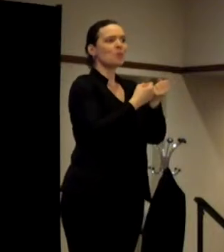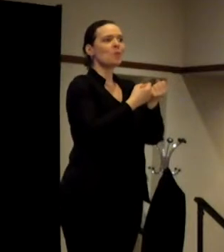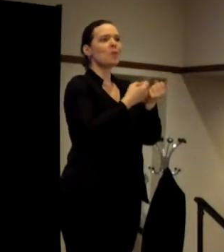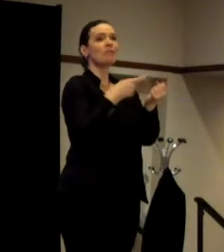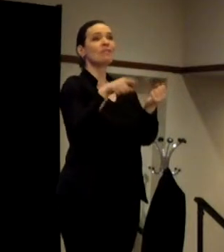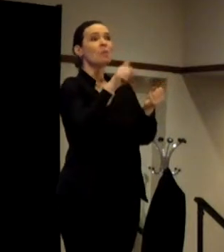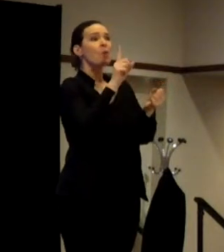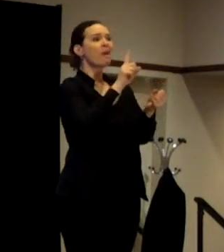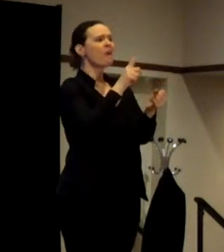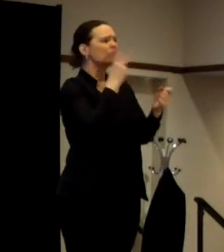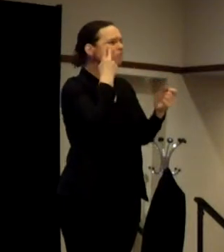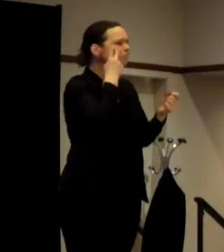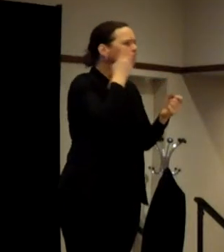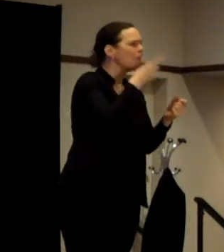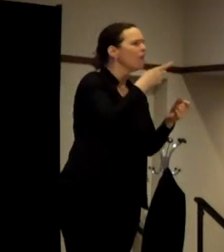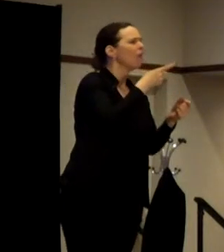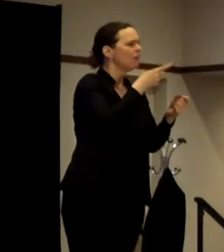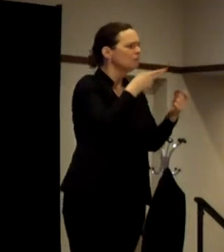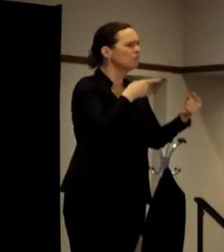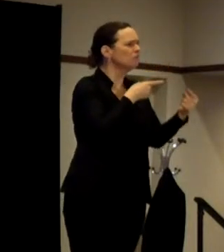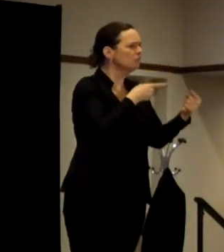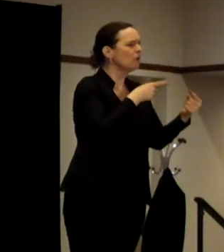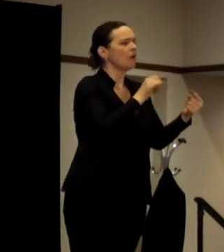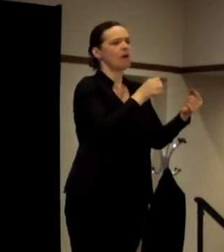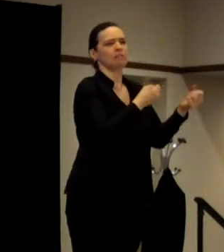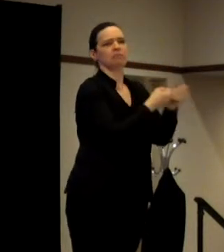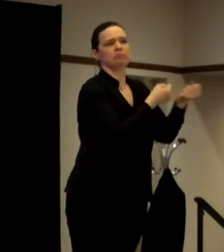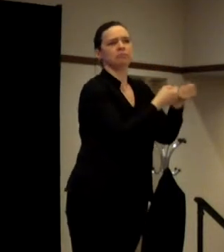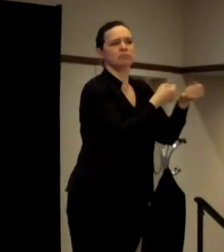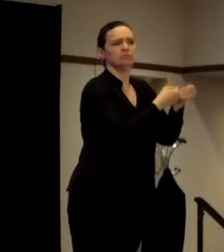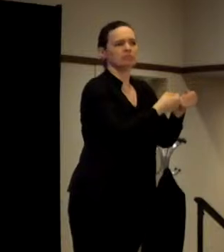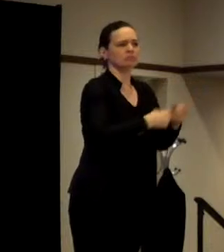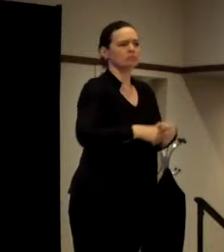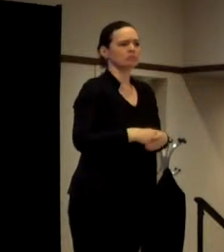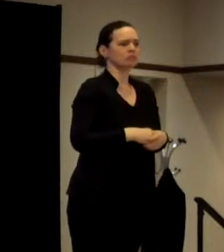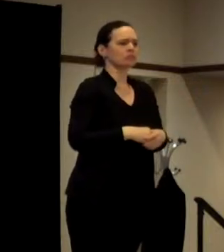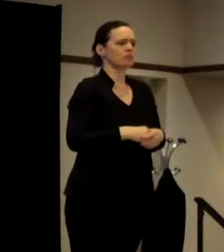This is kind of an open-ended question, but I think the pandemic has